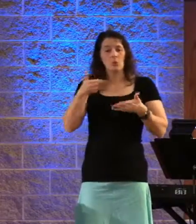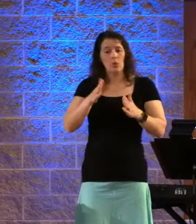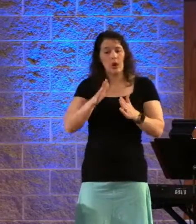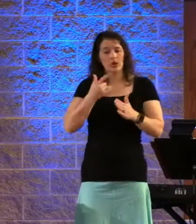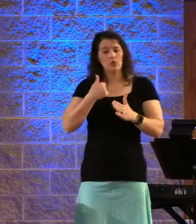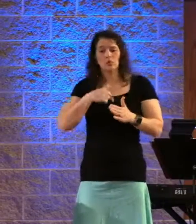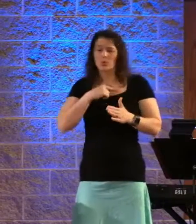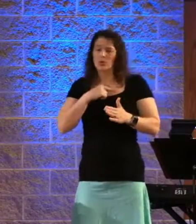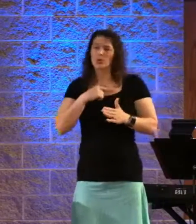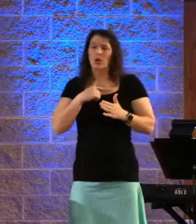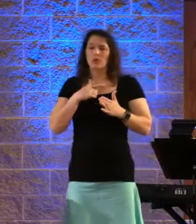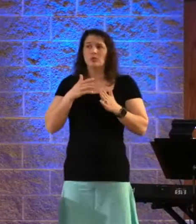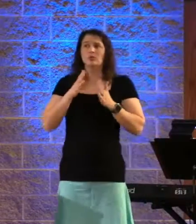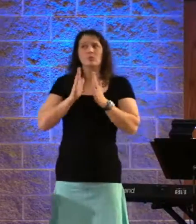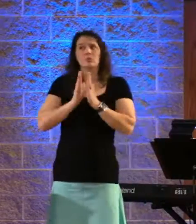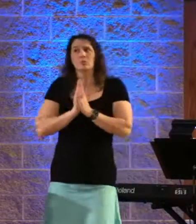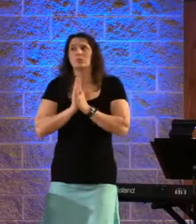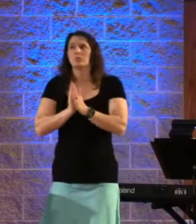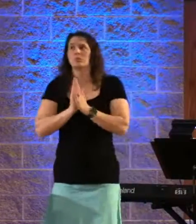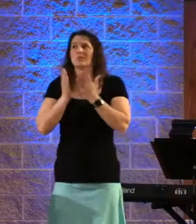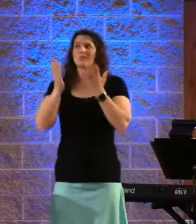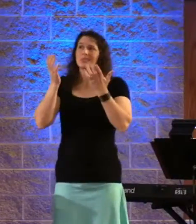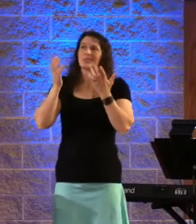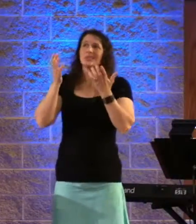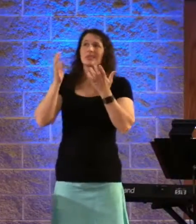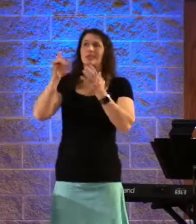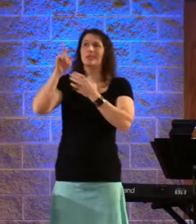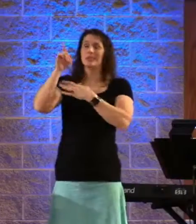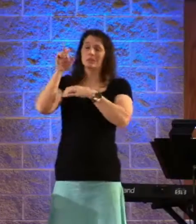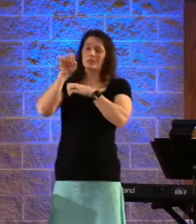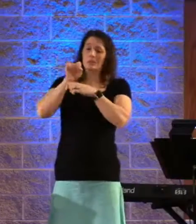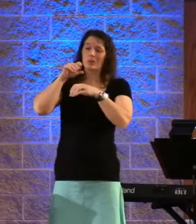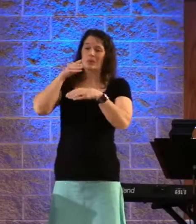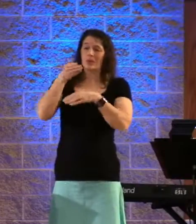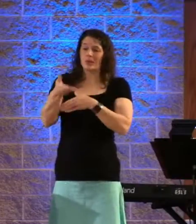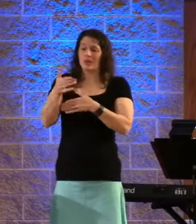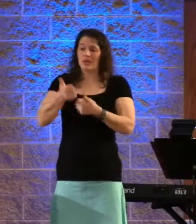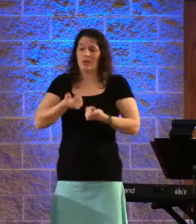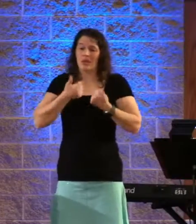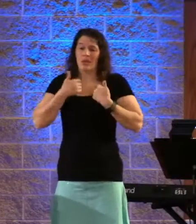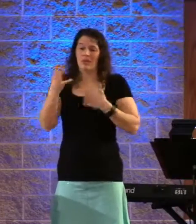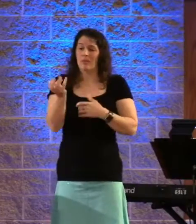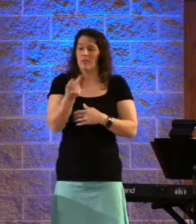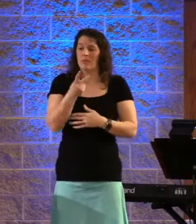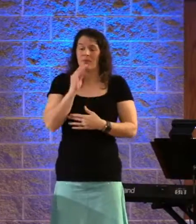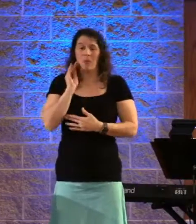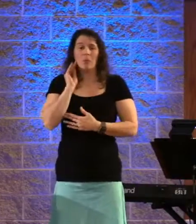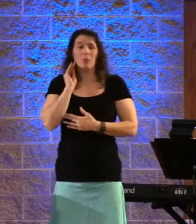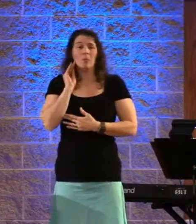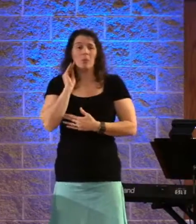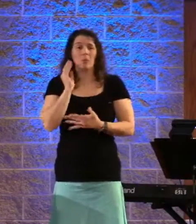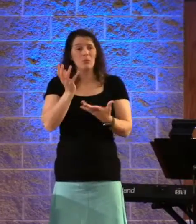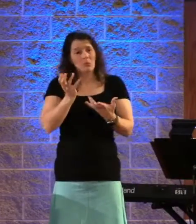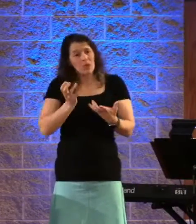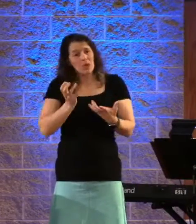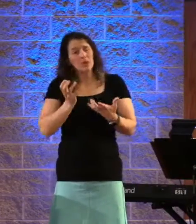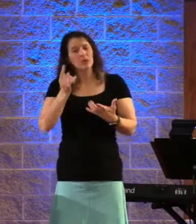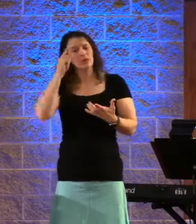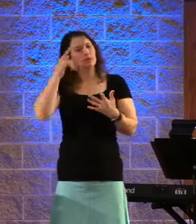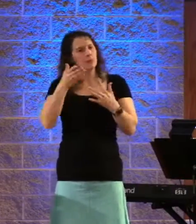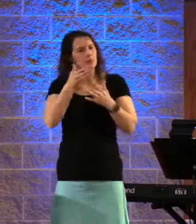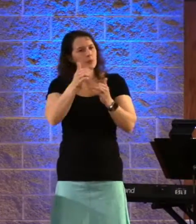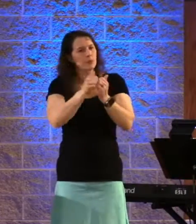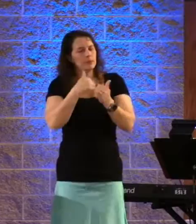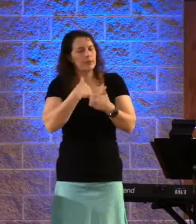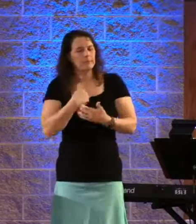primed to see God work in a person's life and have them come on home. And so think this through with me. Sometimes